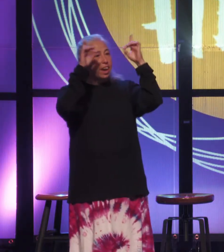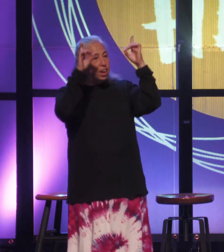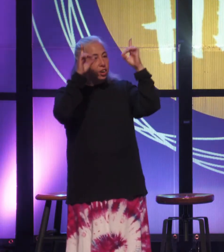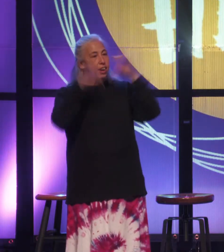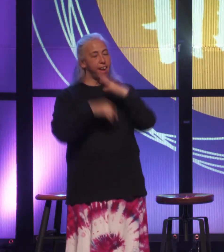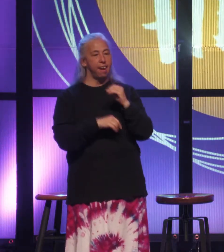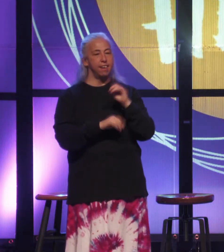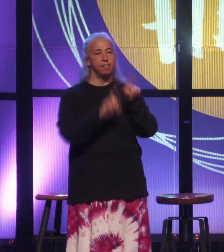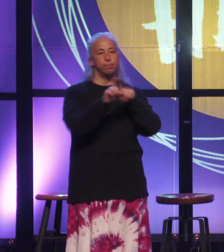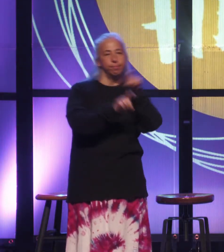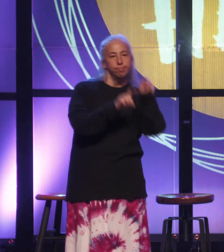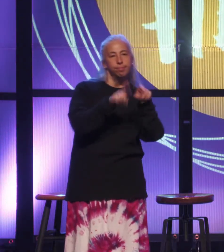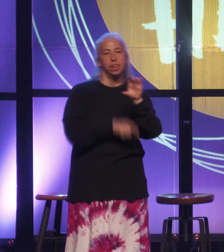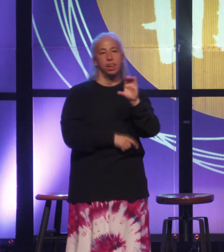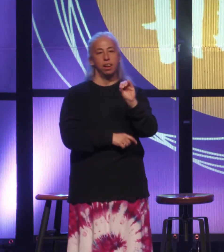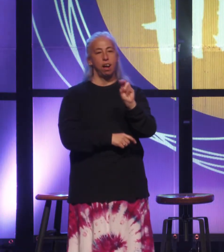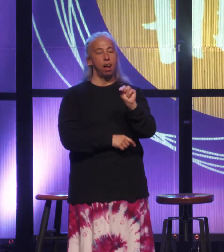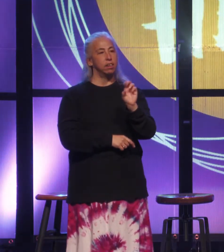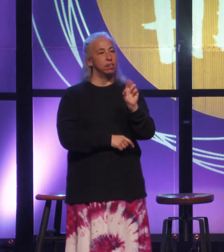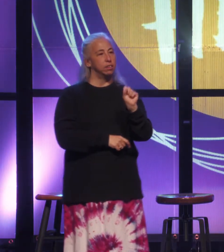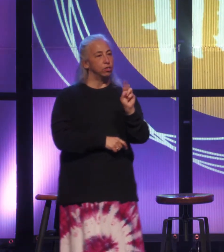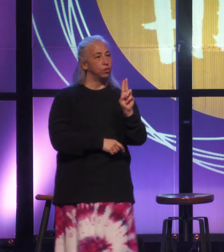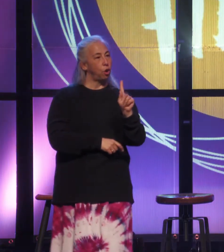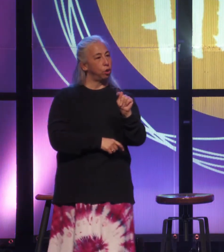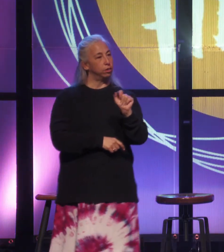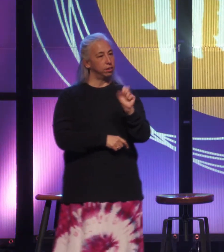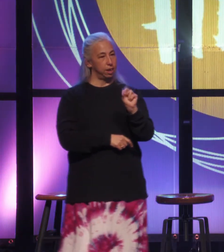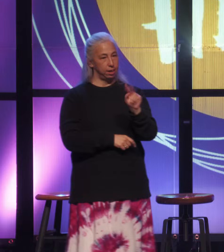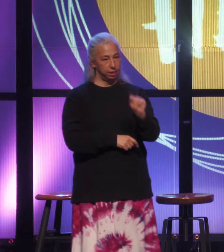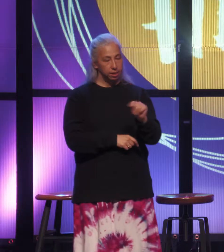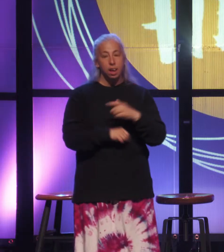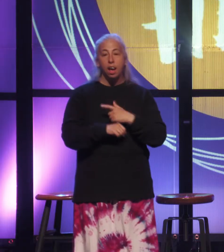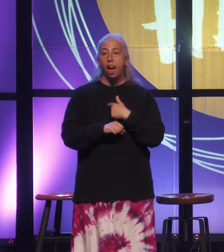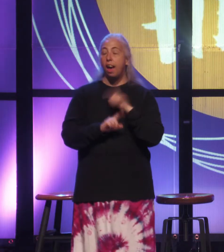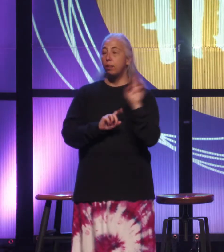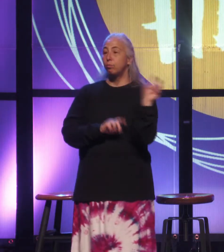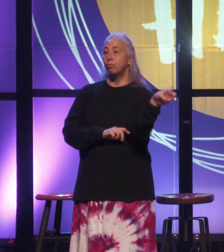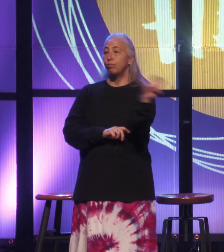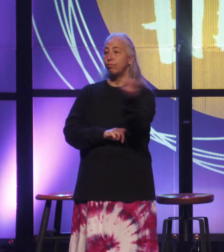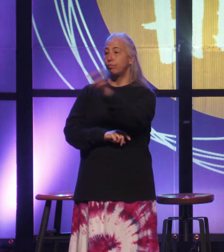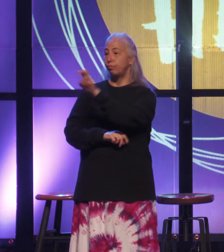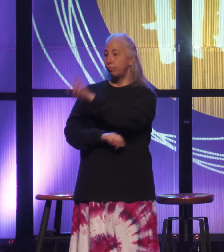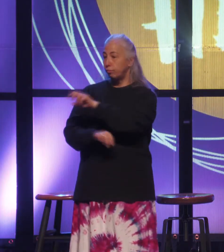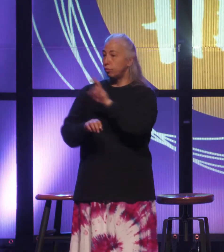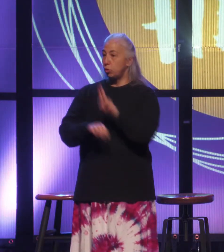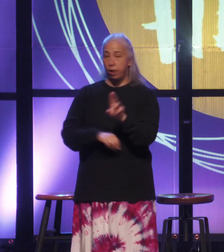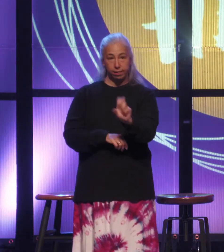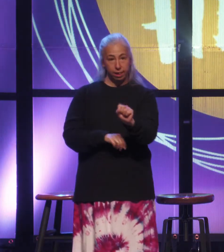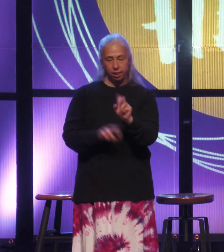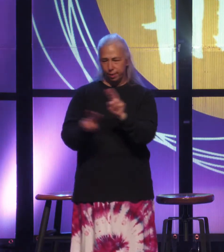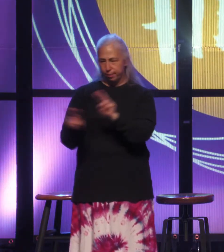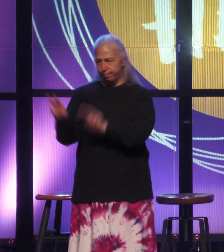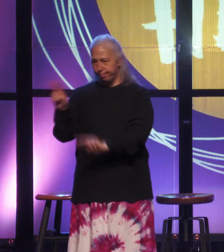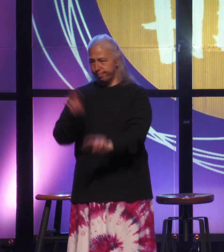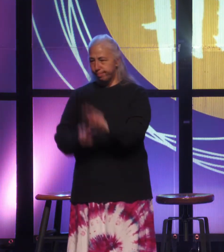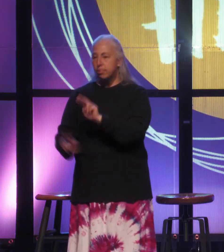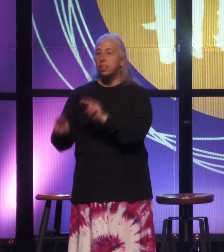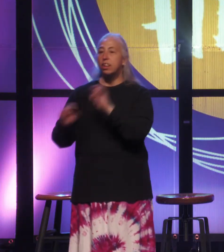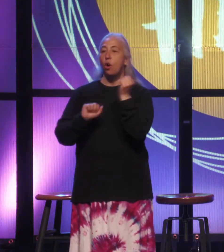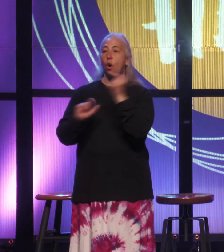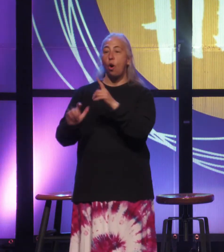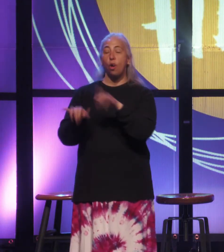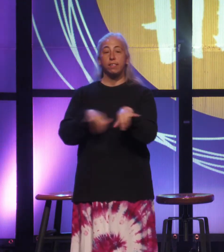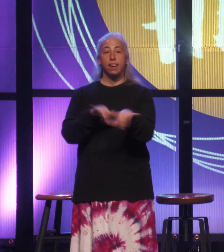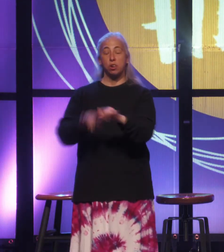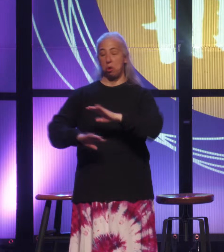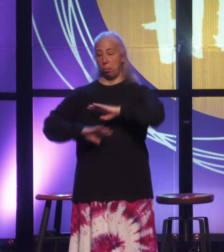around the U.S. and I get to go to schools and ensure that systems are being followed so that all kids can learn at high levels. I love my job. It